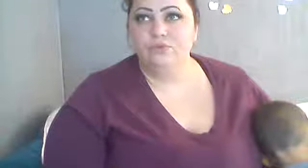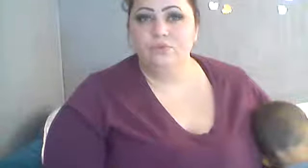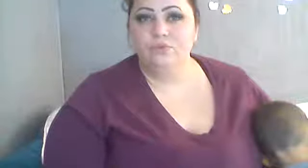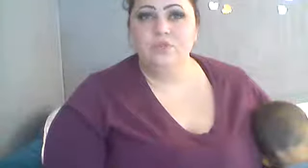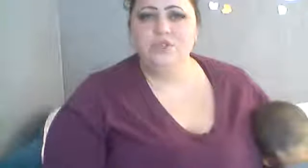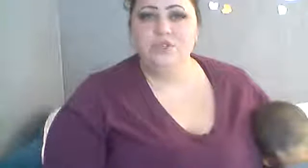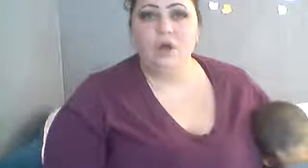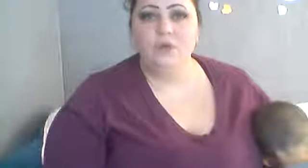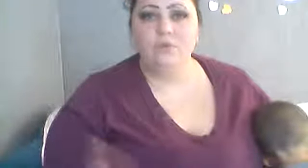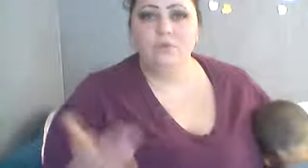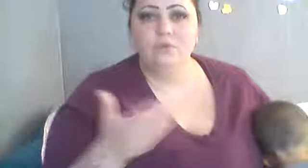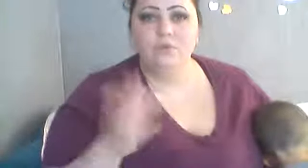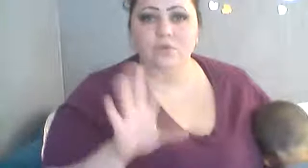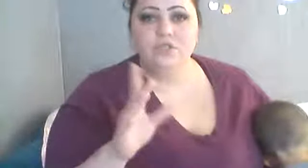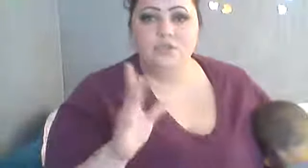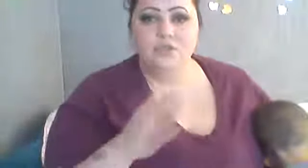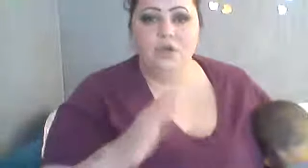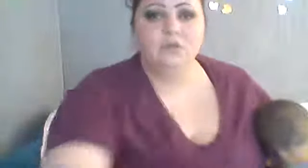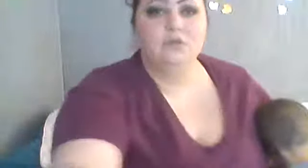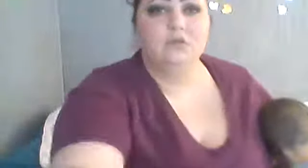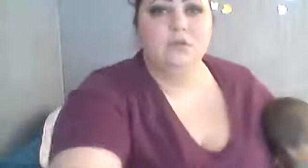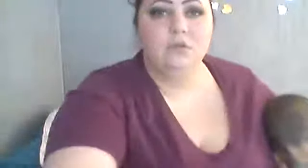What is your song? What is your song?